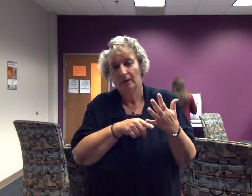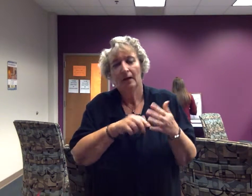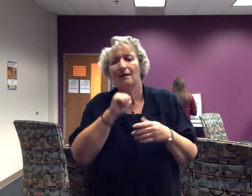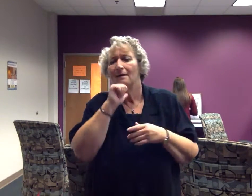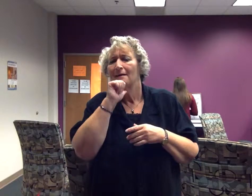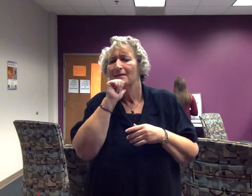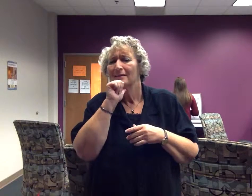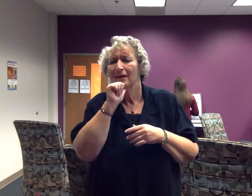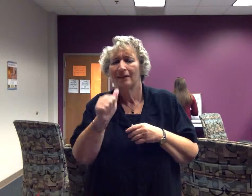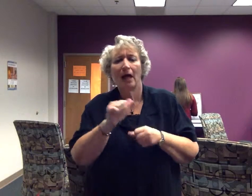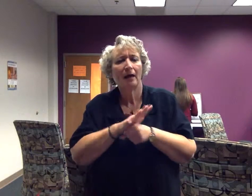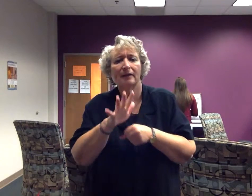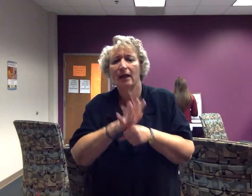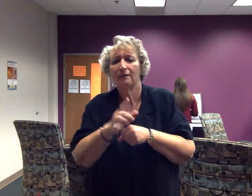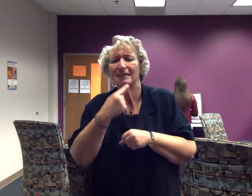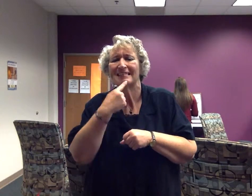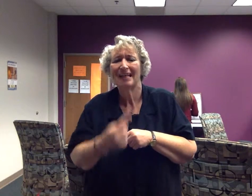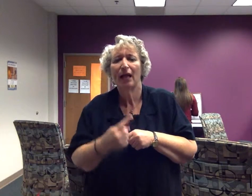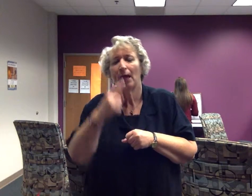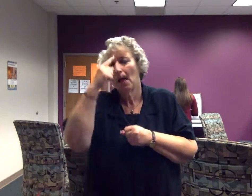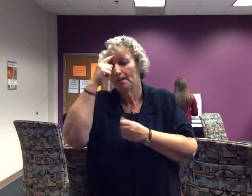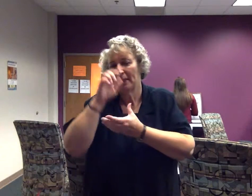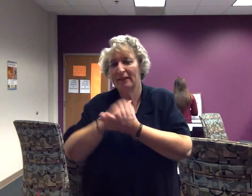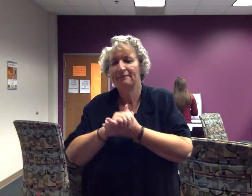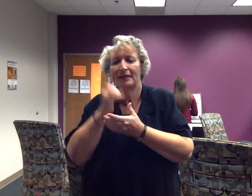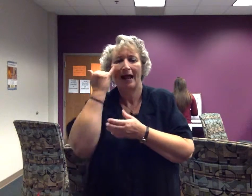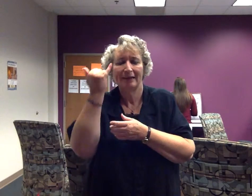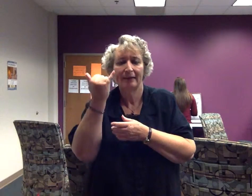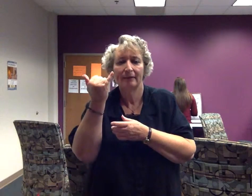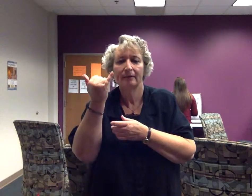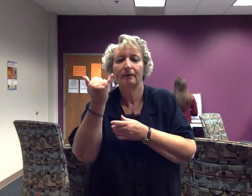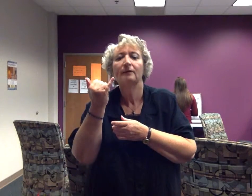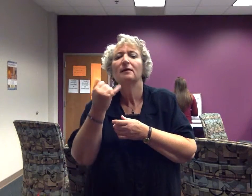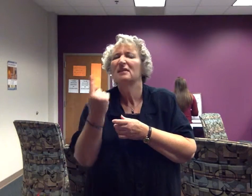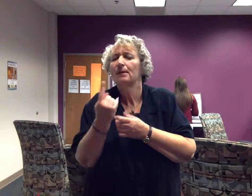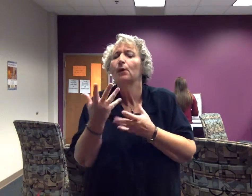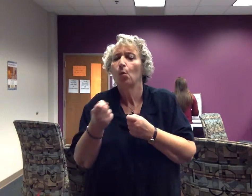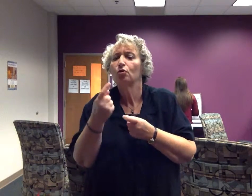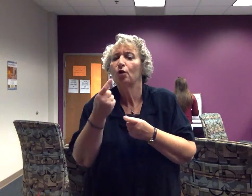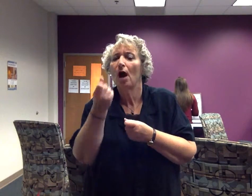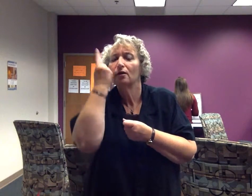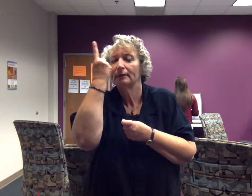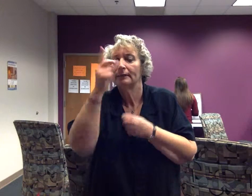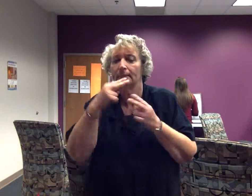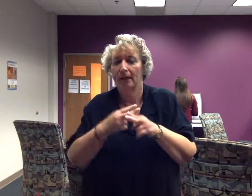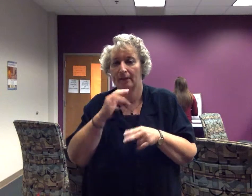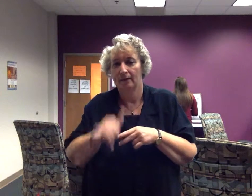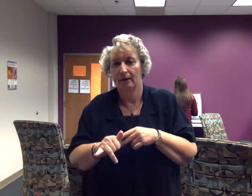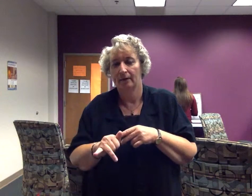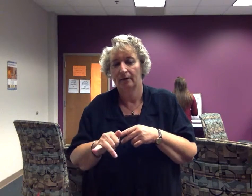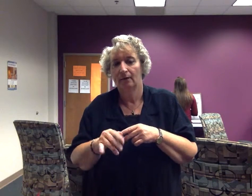and ideals. There's obviously something I want you to understand about beliefs and ideals, right? So what that's going to be called is an enduring